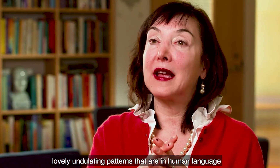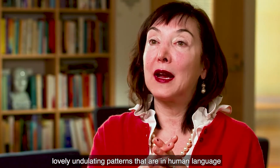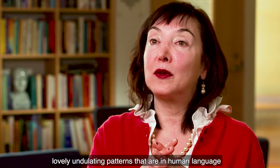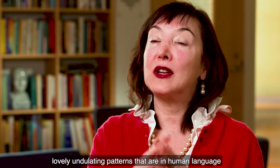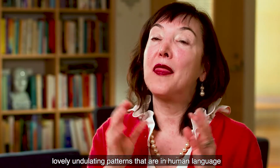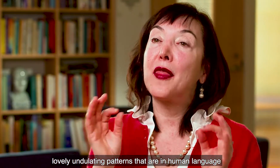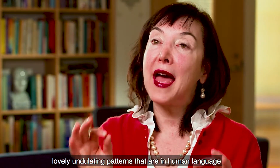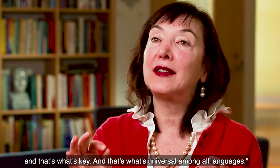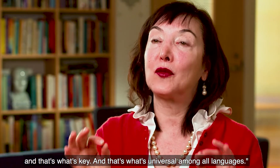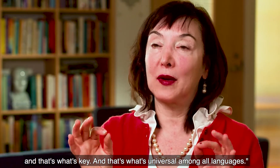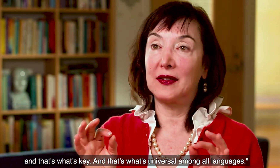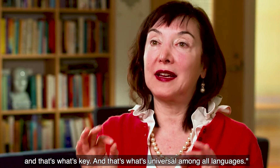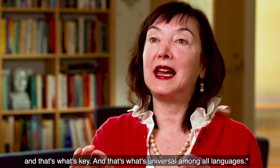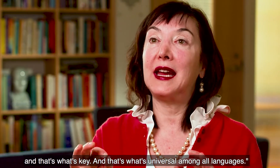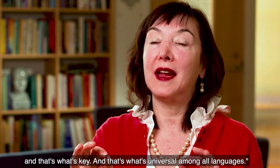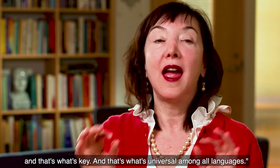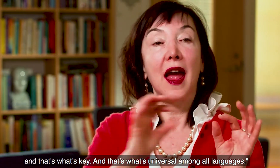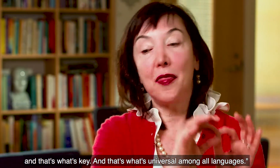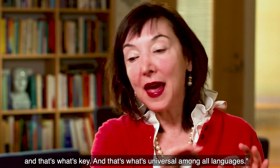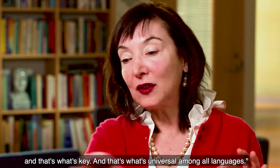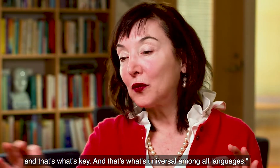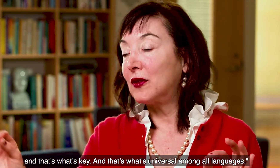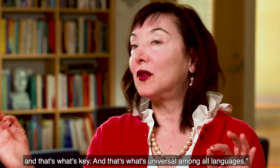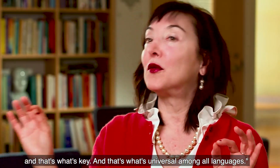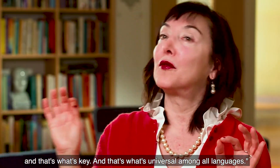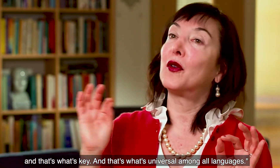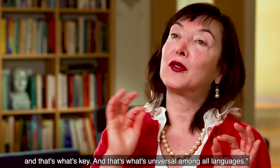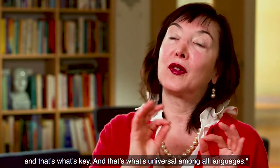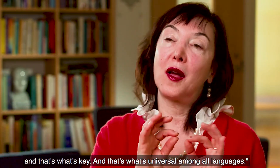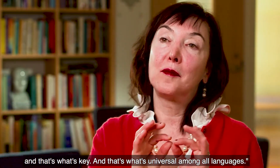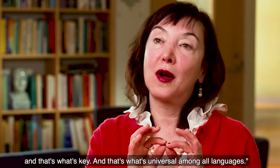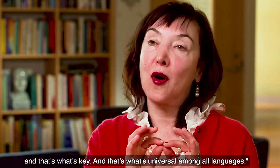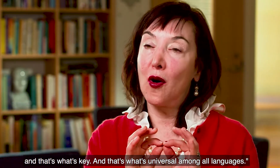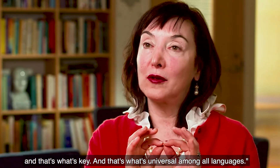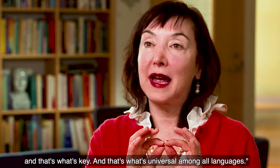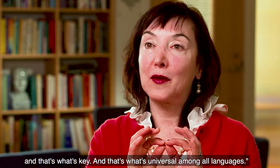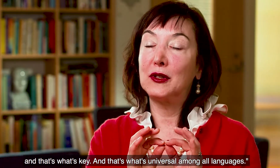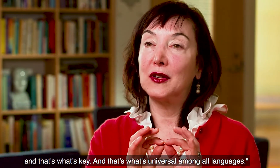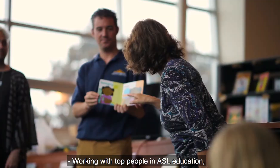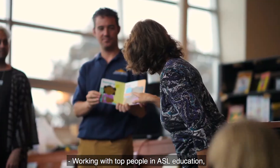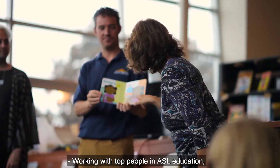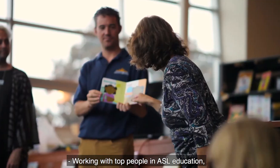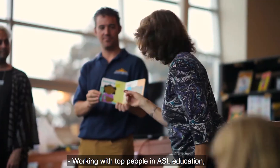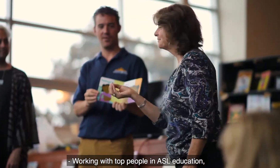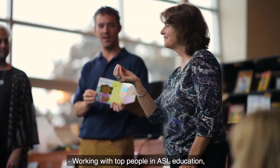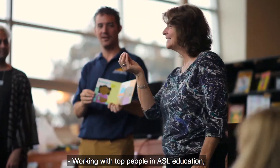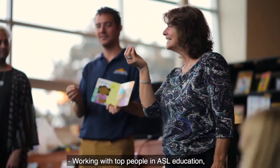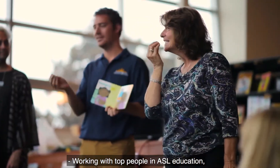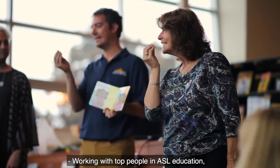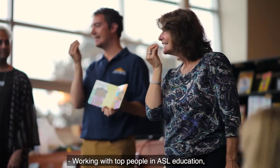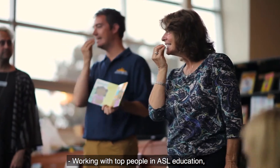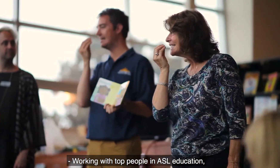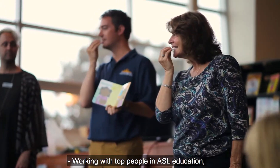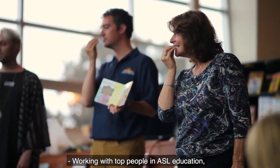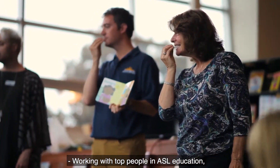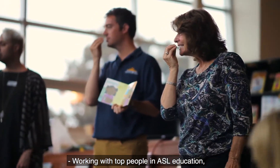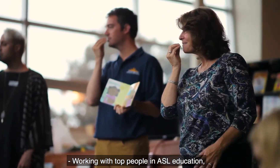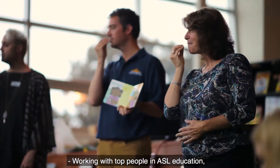language and that's what's key and that's what's universal among all languages. Working with top people in ASL